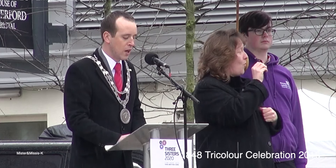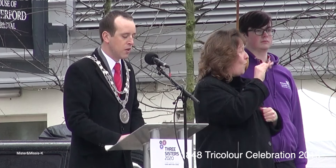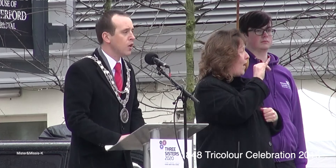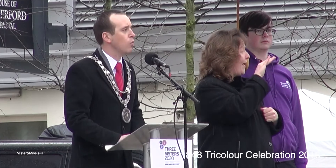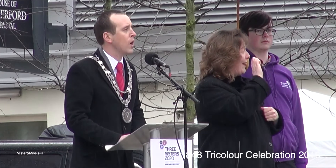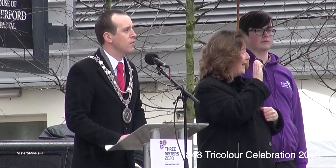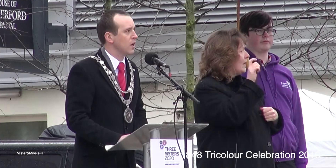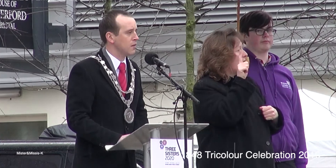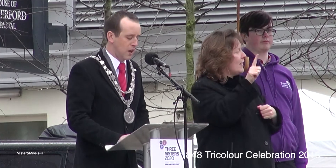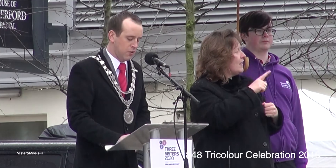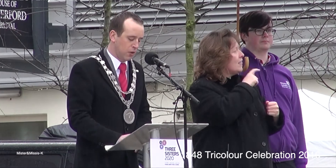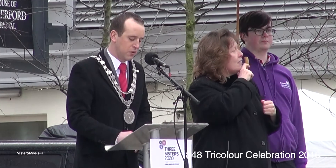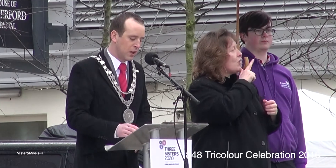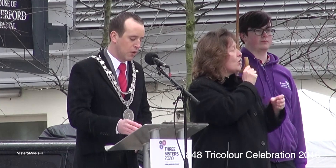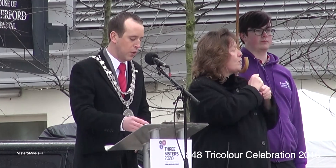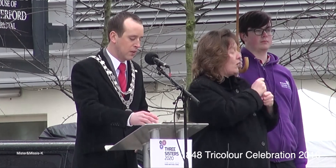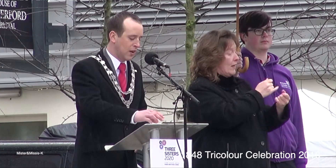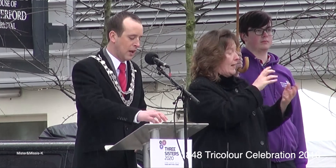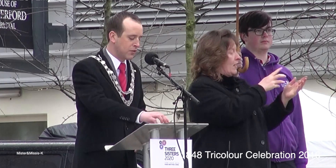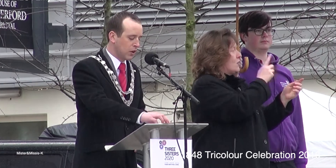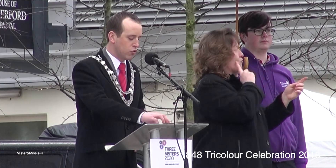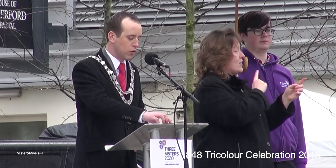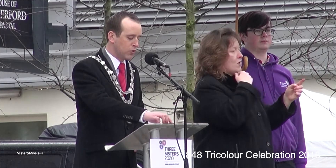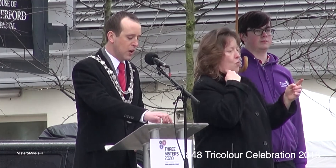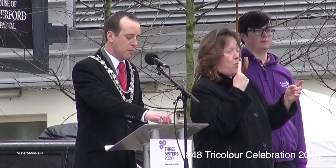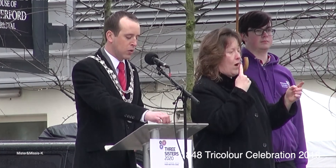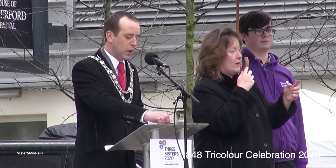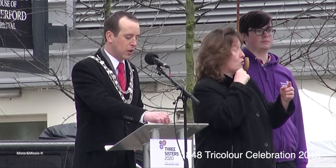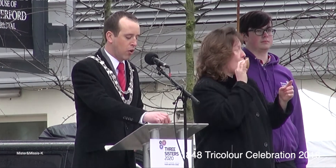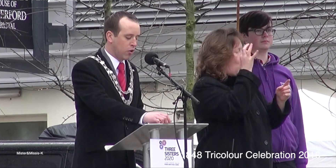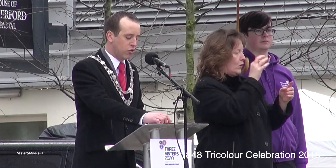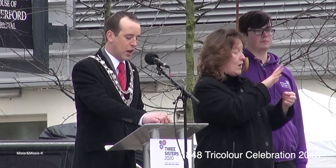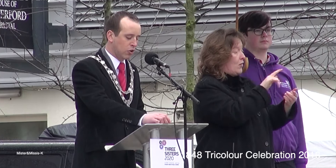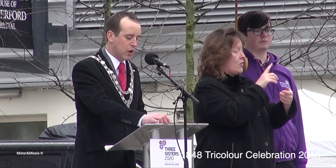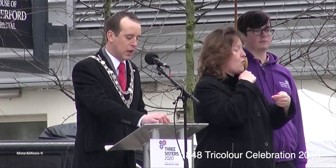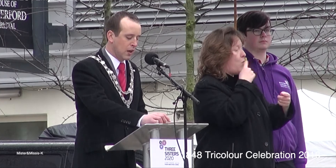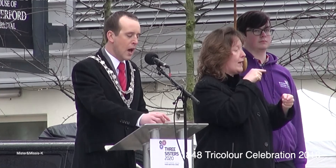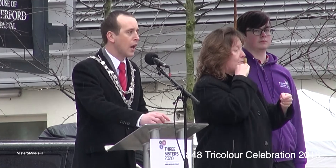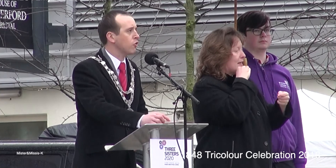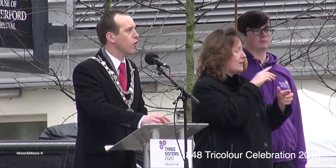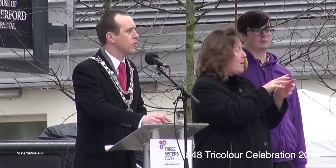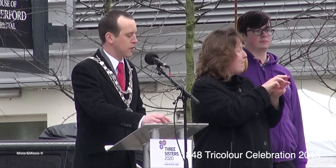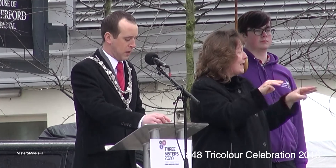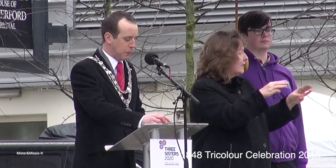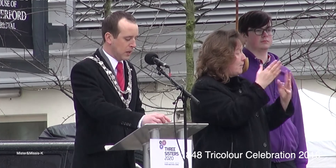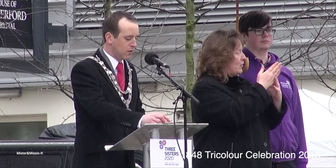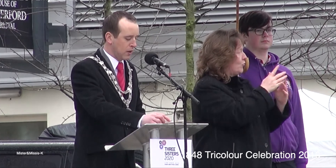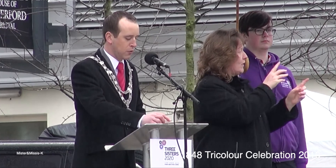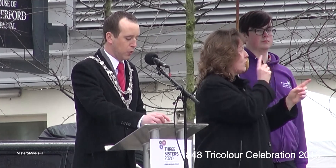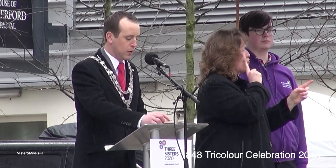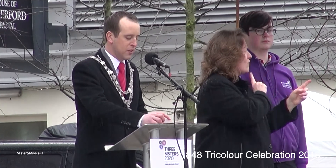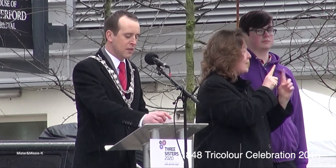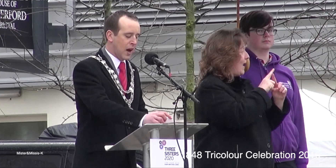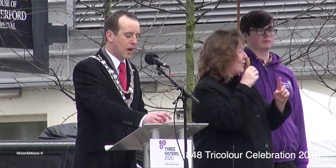he read, "The white in the centre signifies a lasting truce between the orange and the green, and I trust that beneath